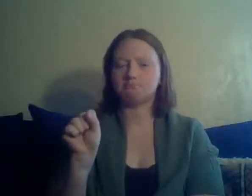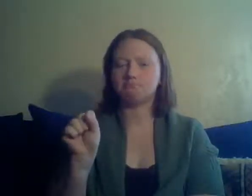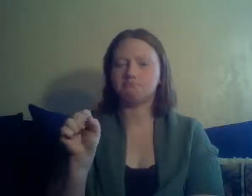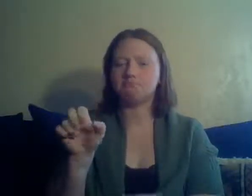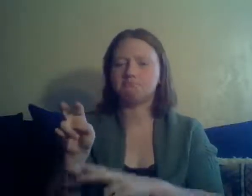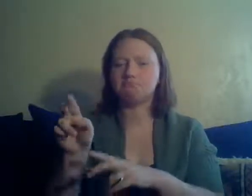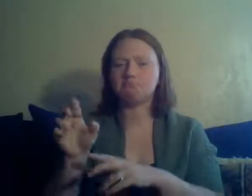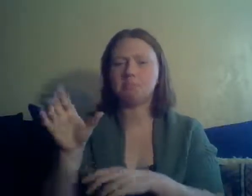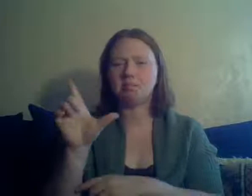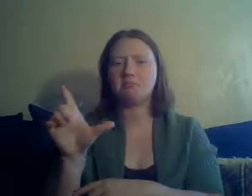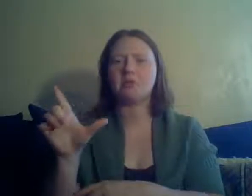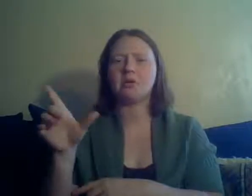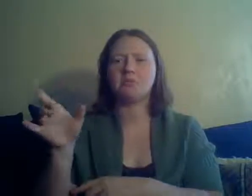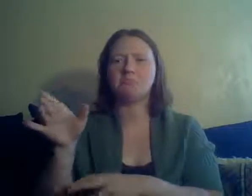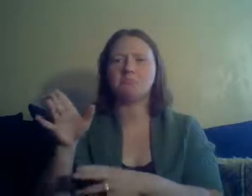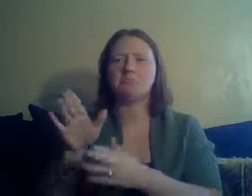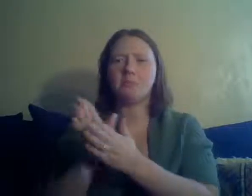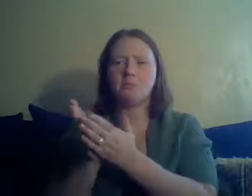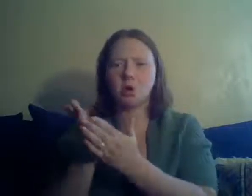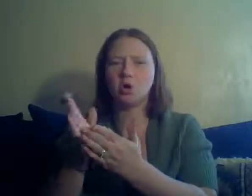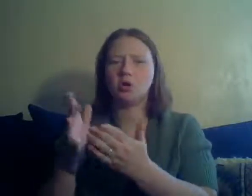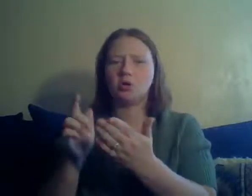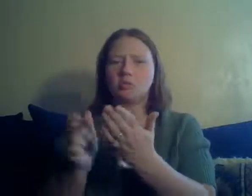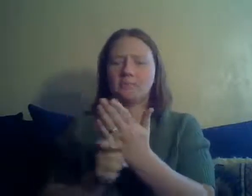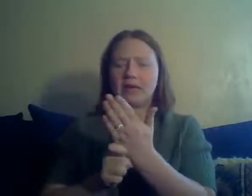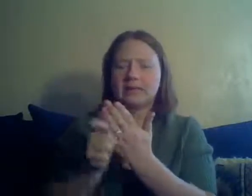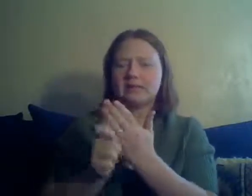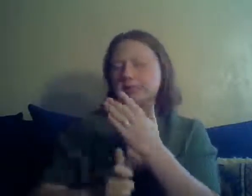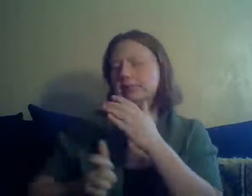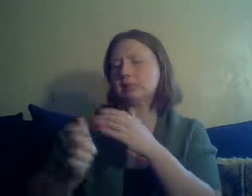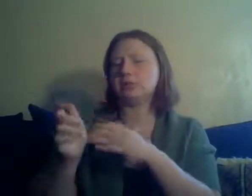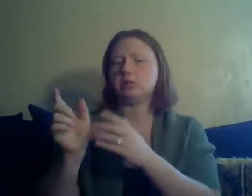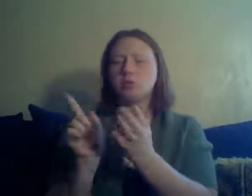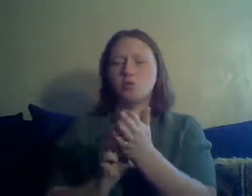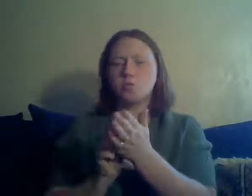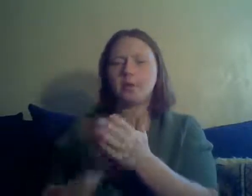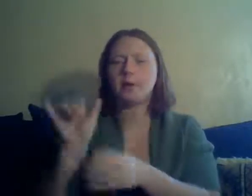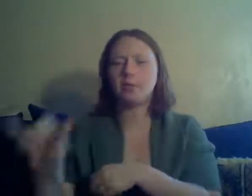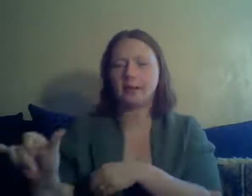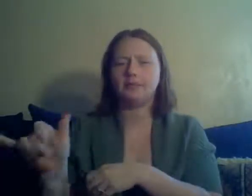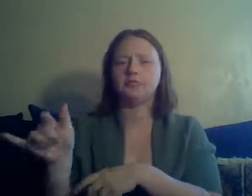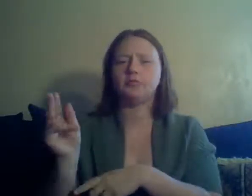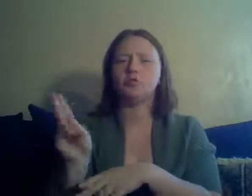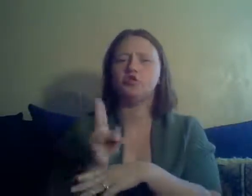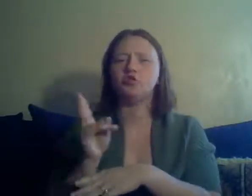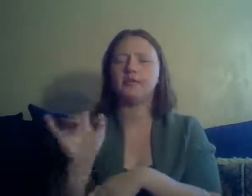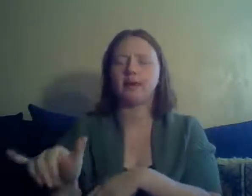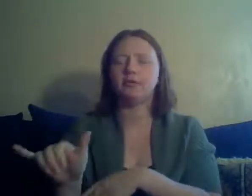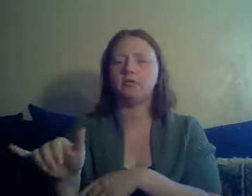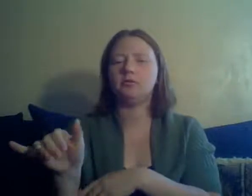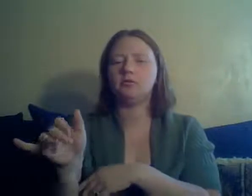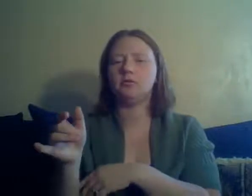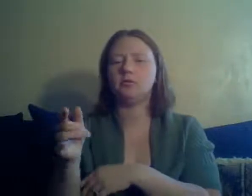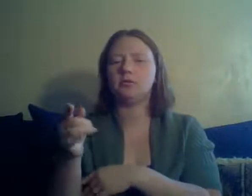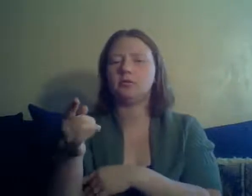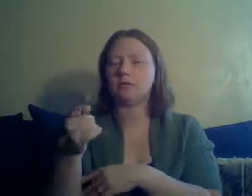of the students write the name of the article and the main idea from their article on the blackboards in the classroom, the author's